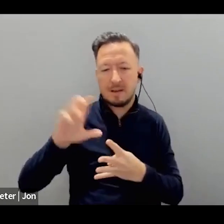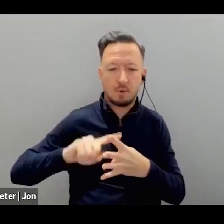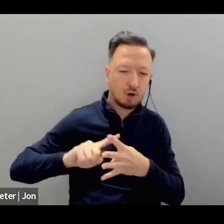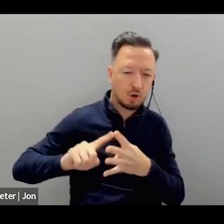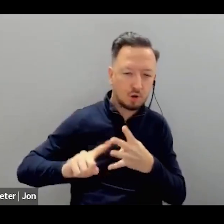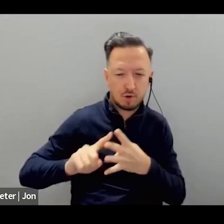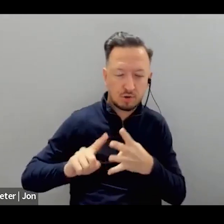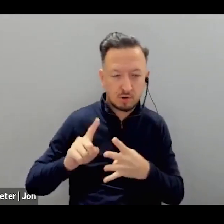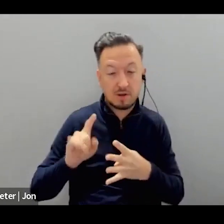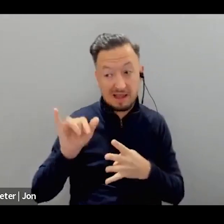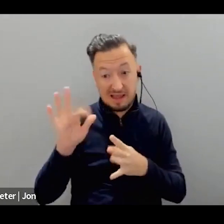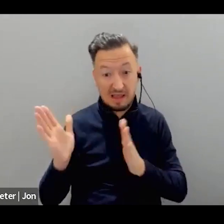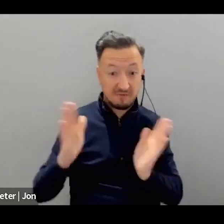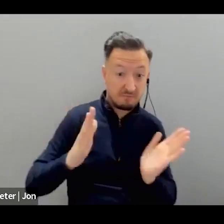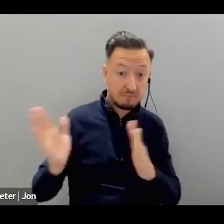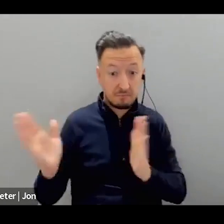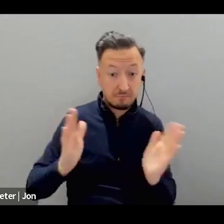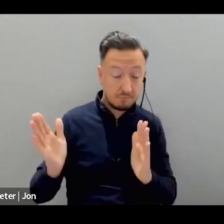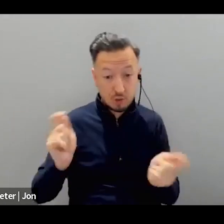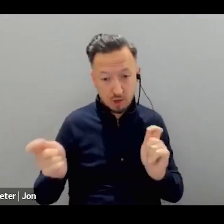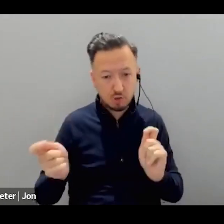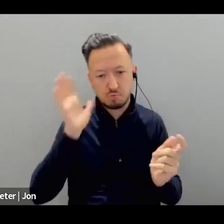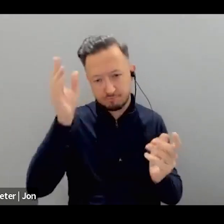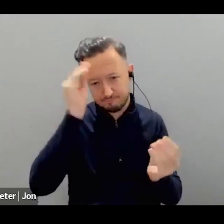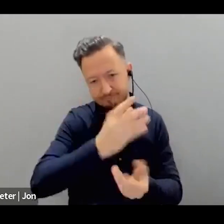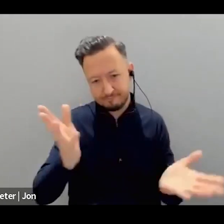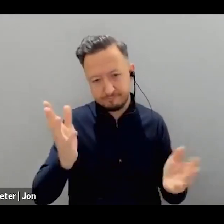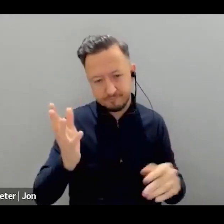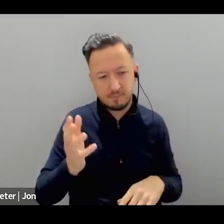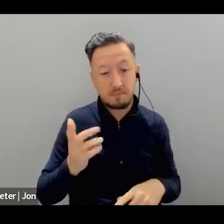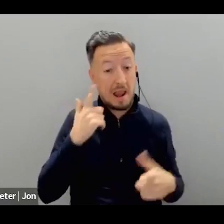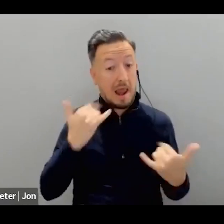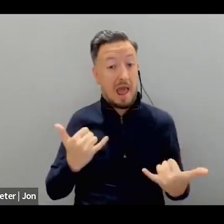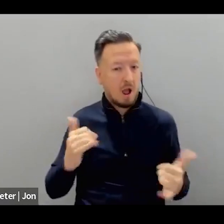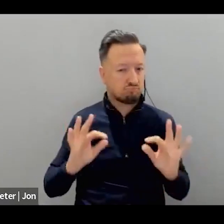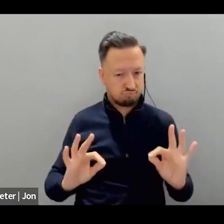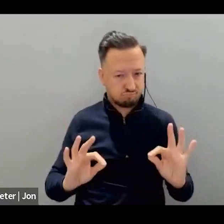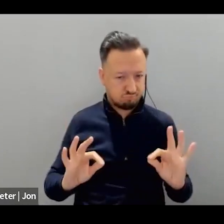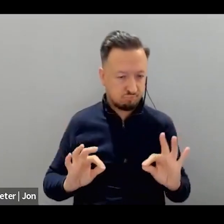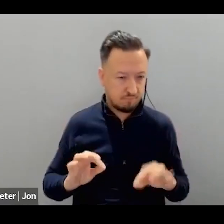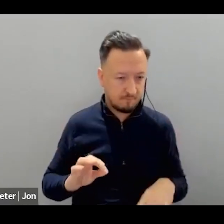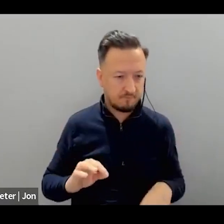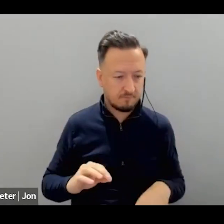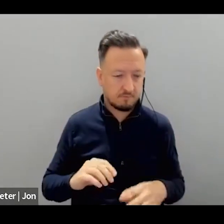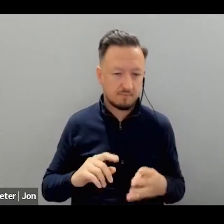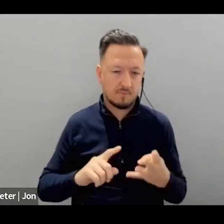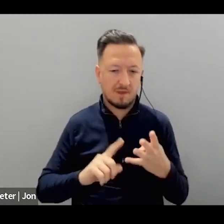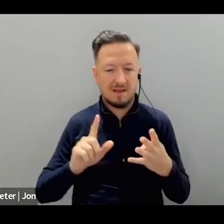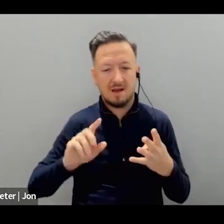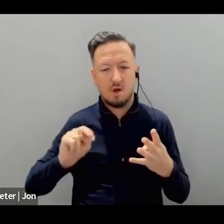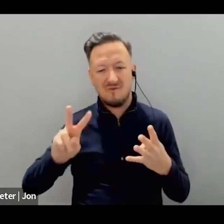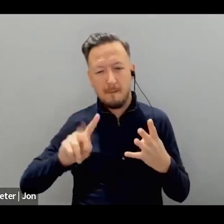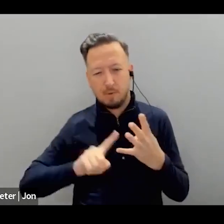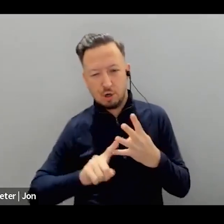anything does move that up or back, we will certainly let you know. But right now, we're still on track for late November, early